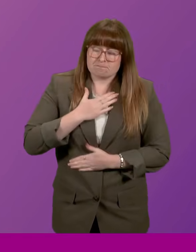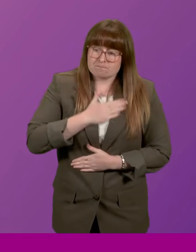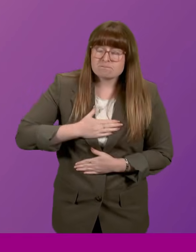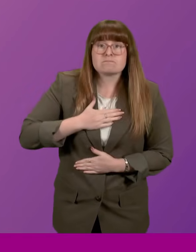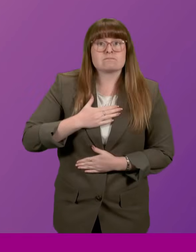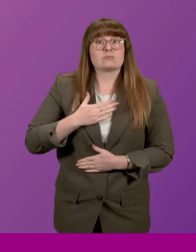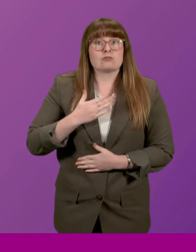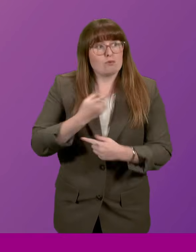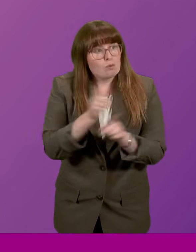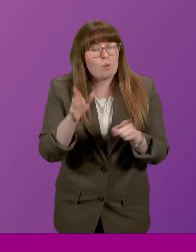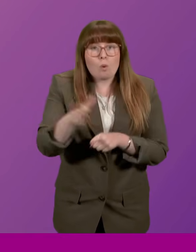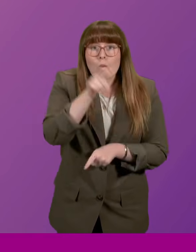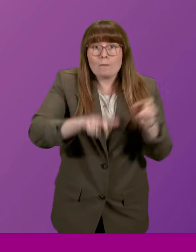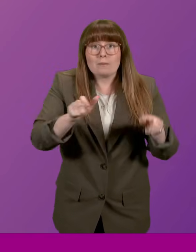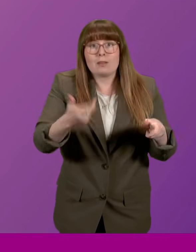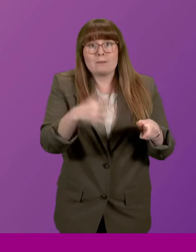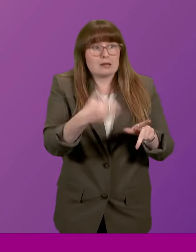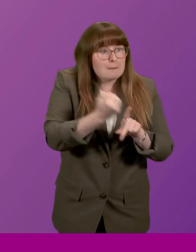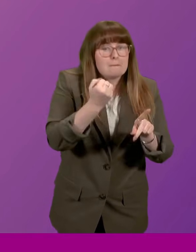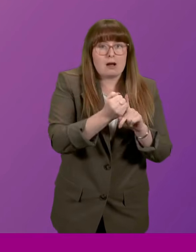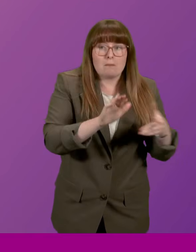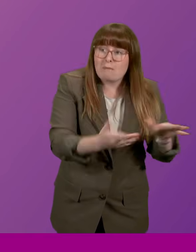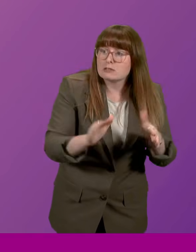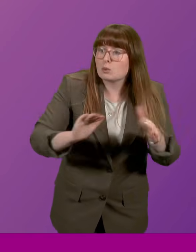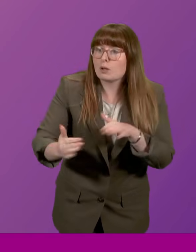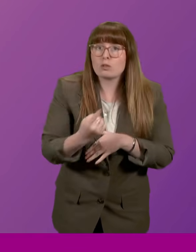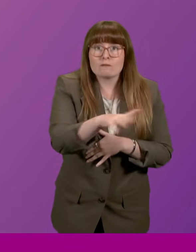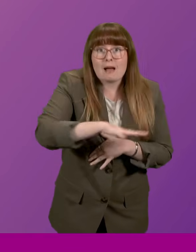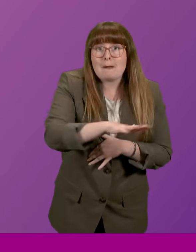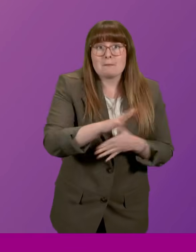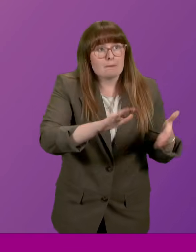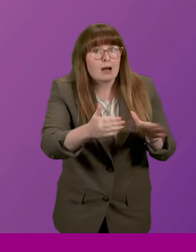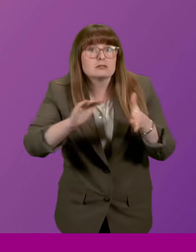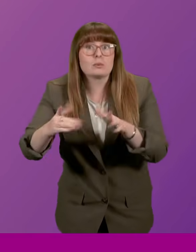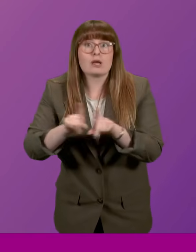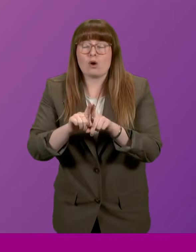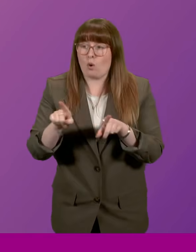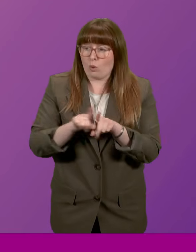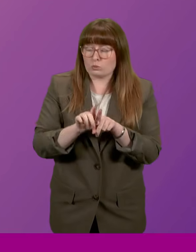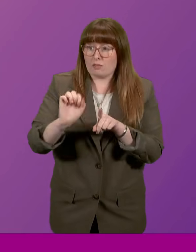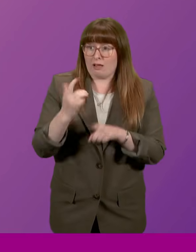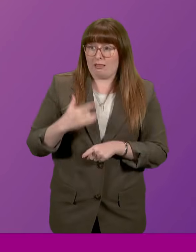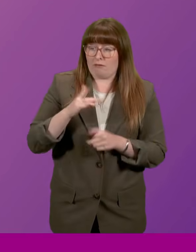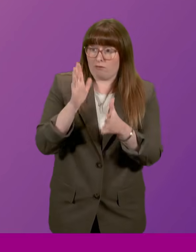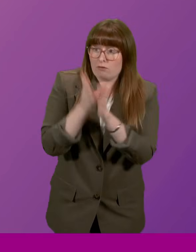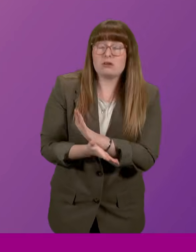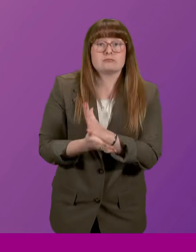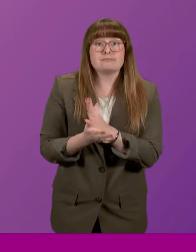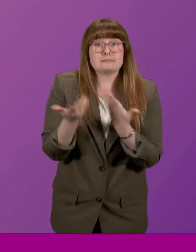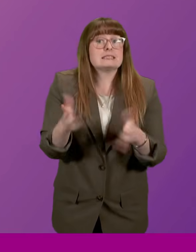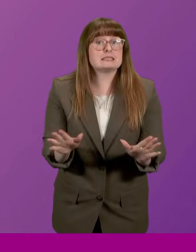to everyone who lost a loved one during the pandemic, and also to those who suffered a tremendous level of disruption to their